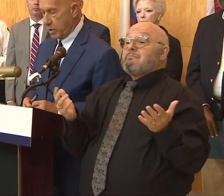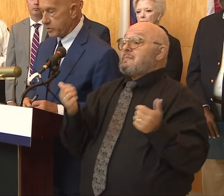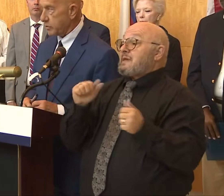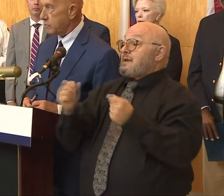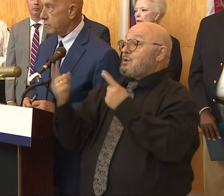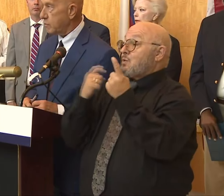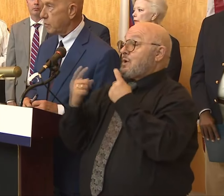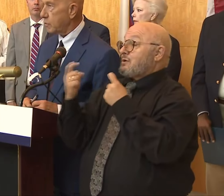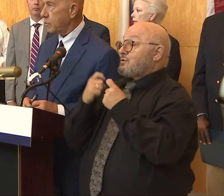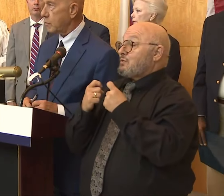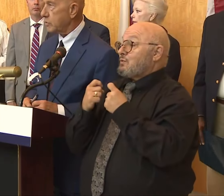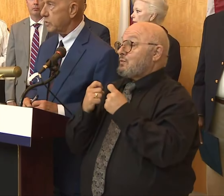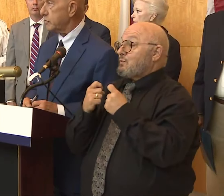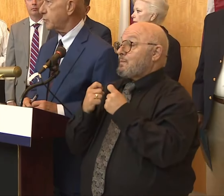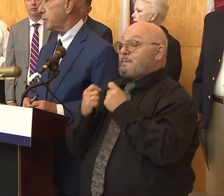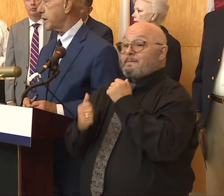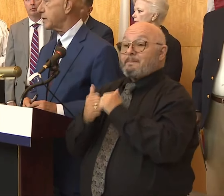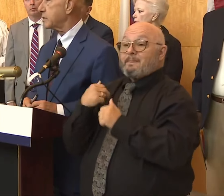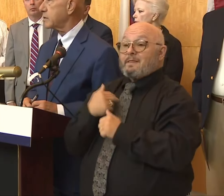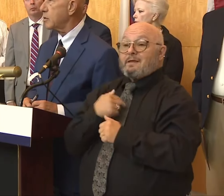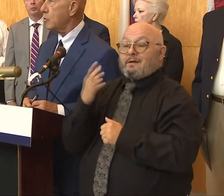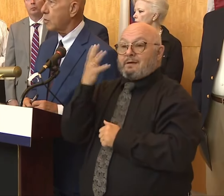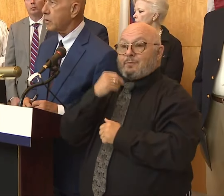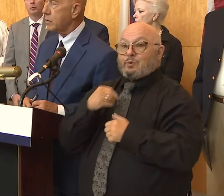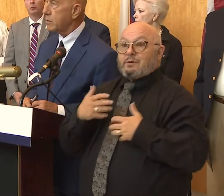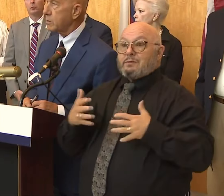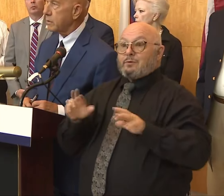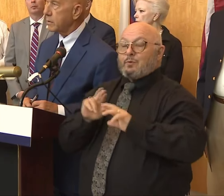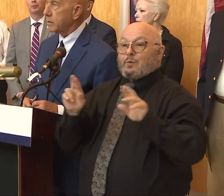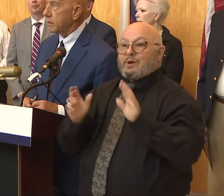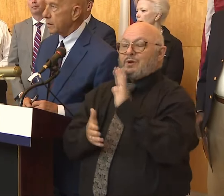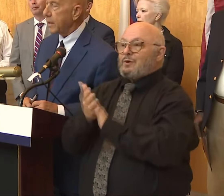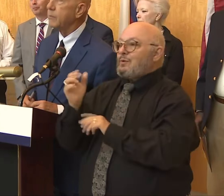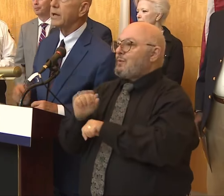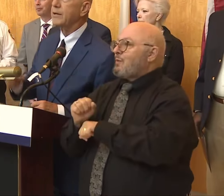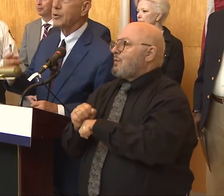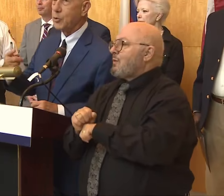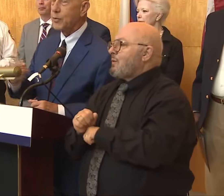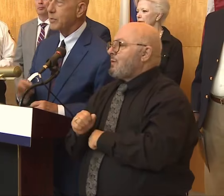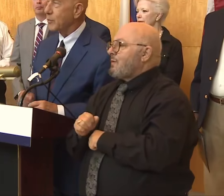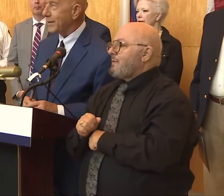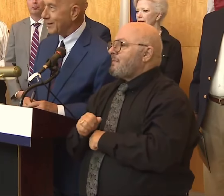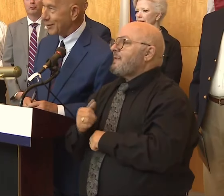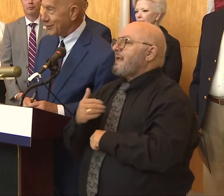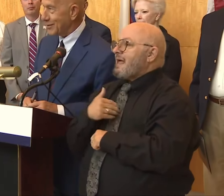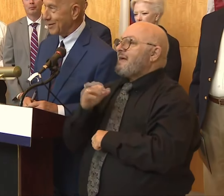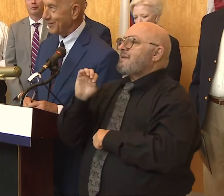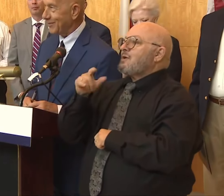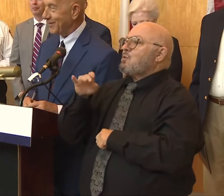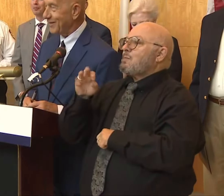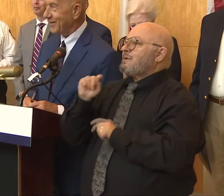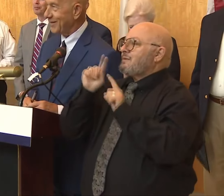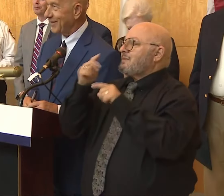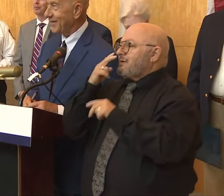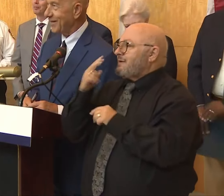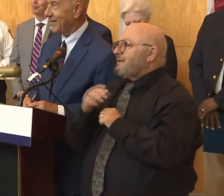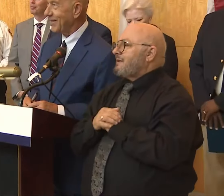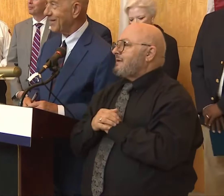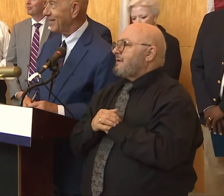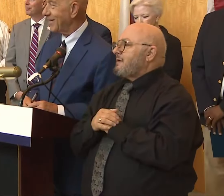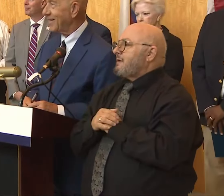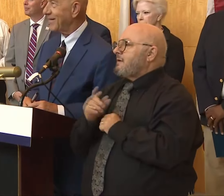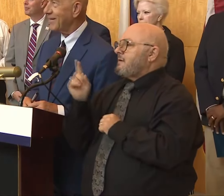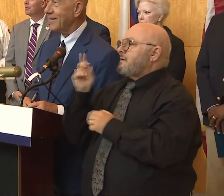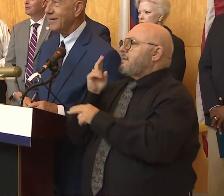any questions? Well, most of us are pretty anxious to go to work. And we got the equipment we get to go see.